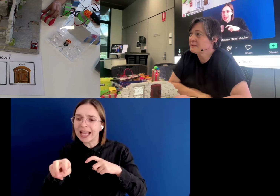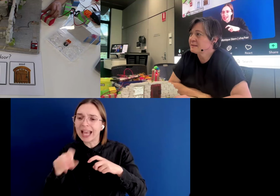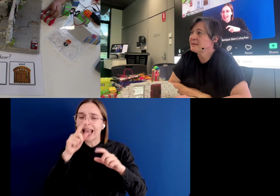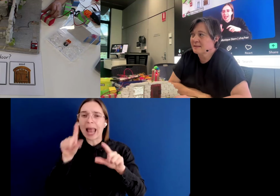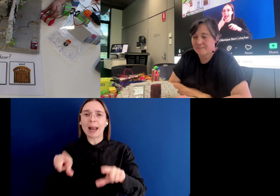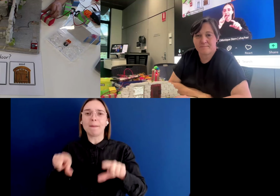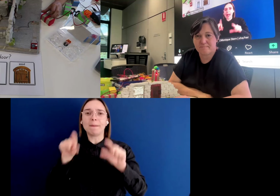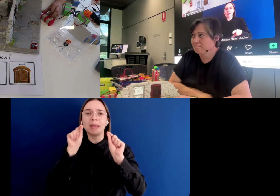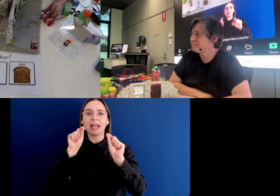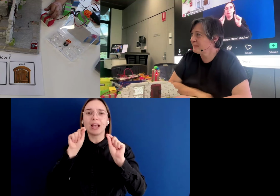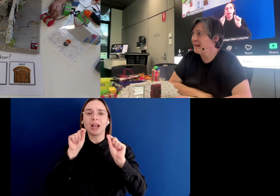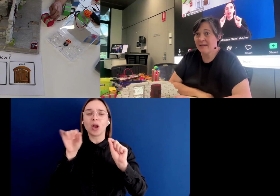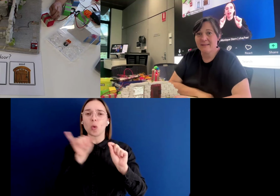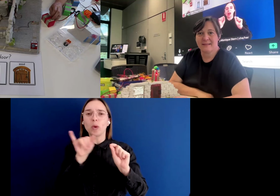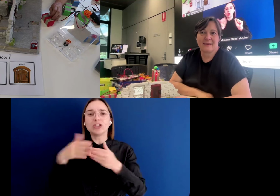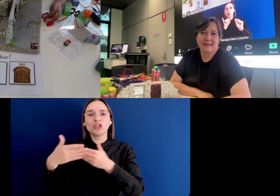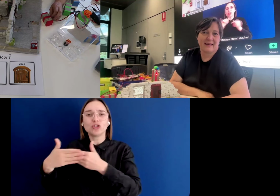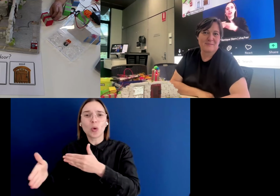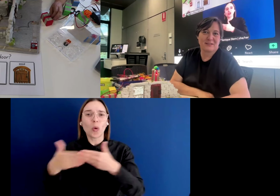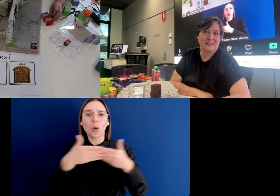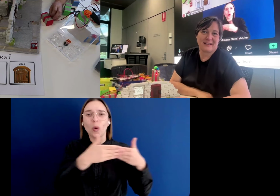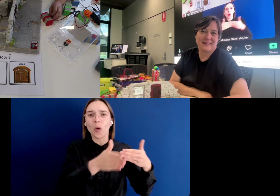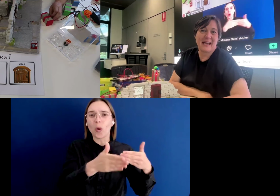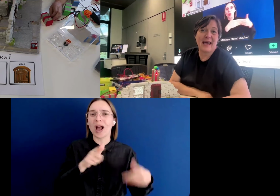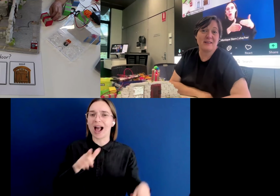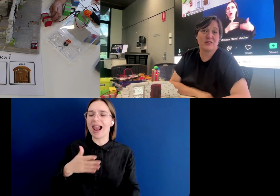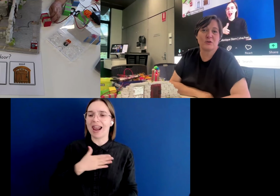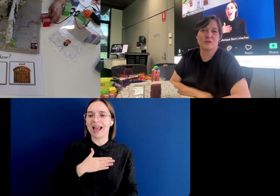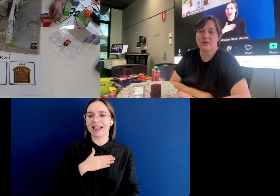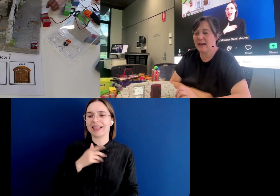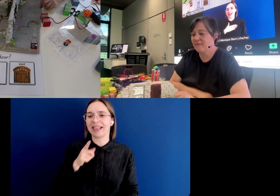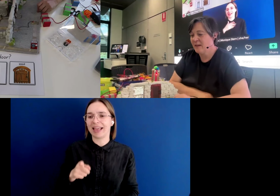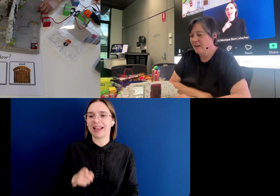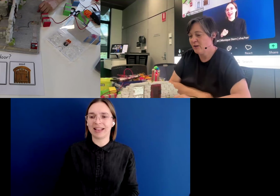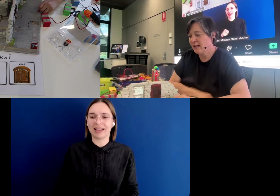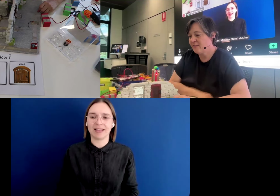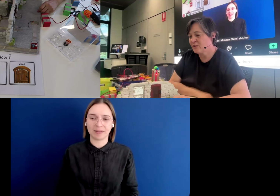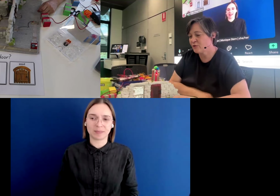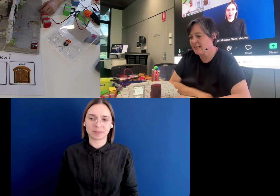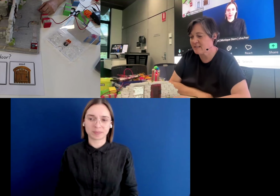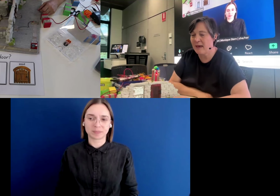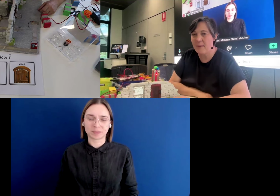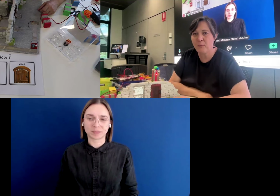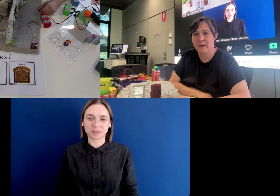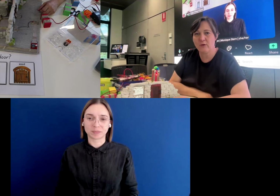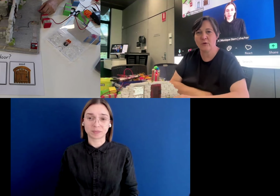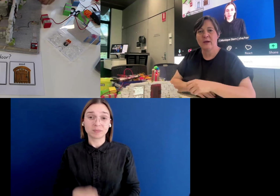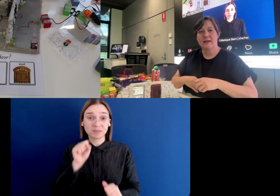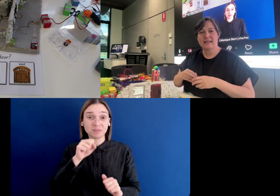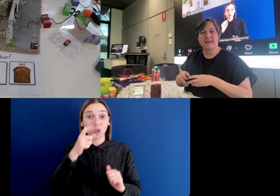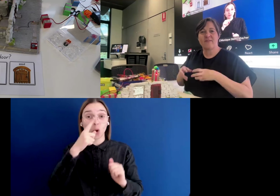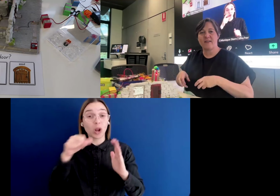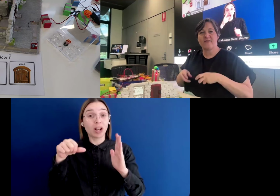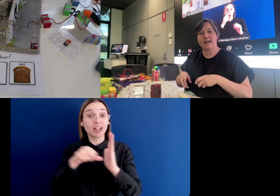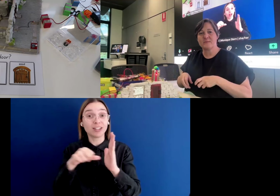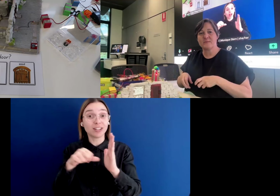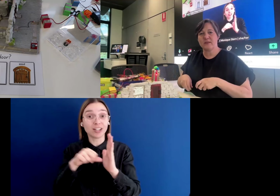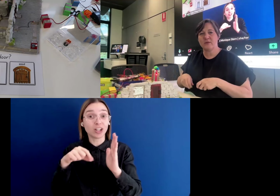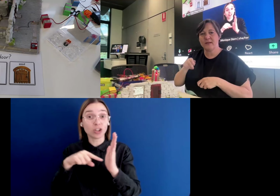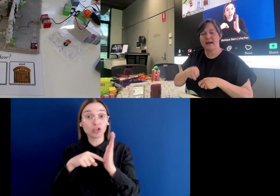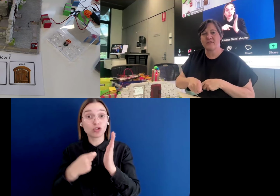which path leads to conductivity. Yeah, yeah, absolutely. And you could also have a treasure map where you take